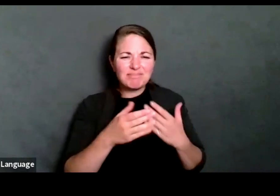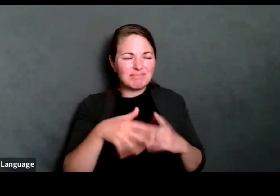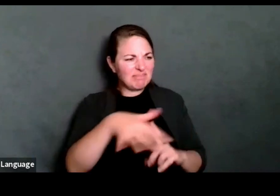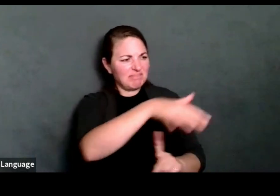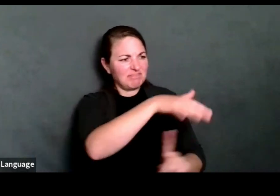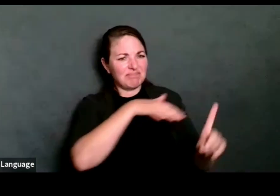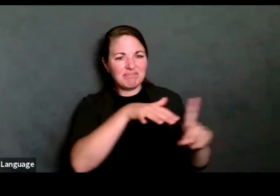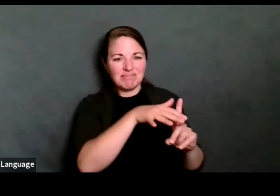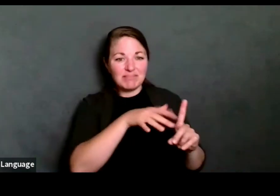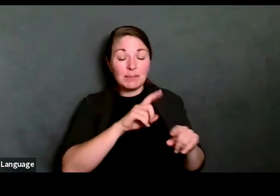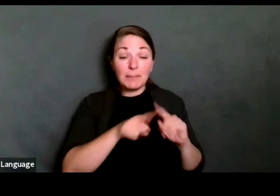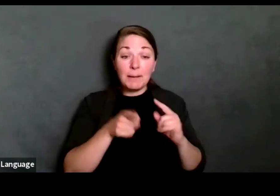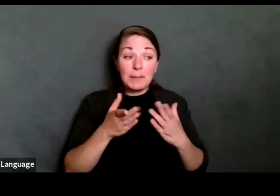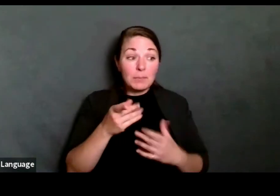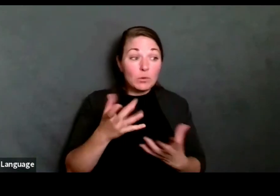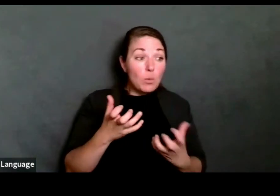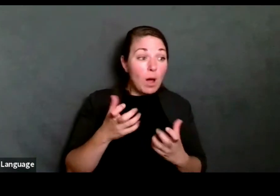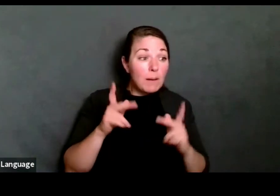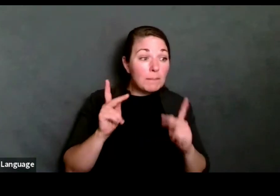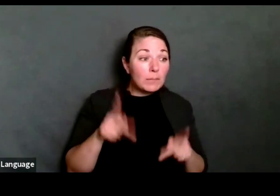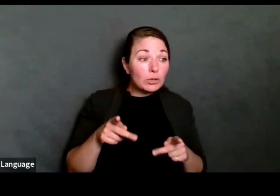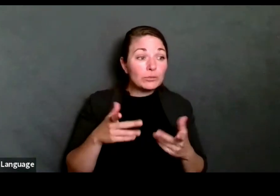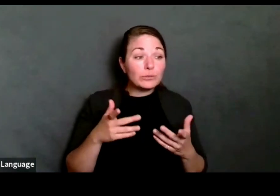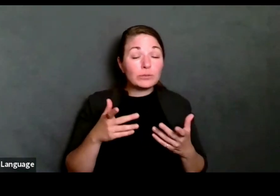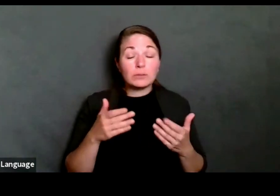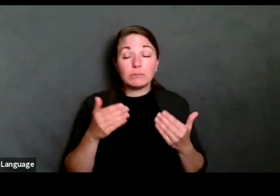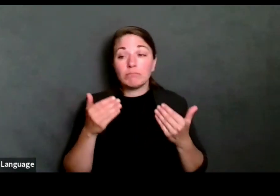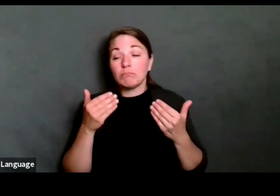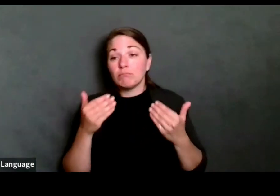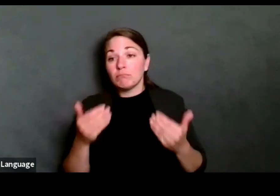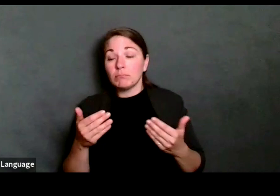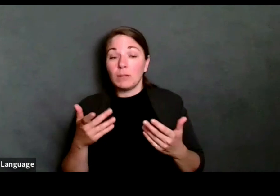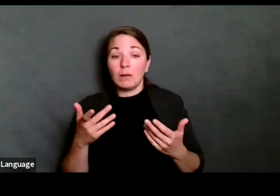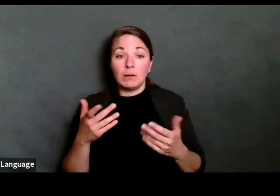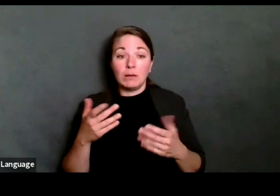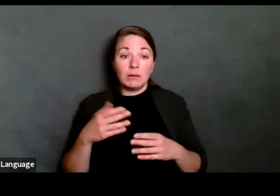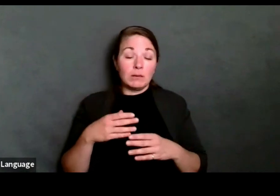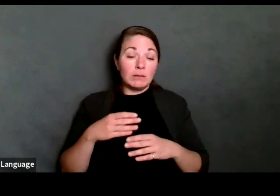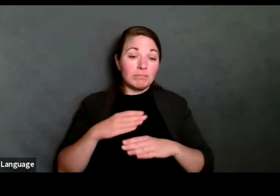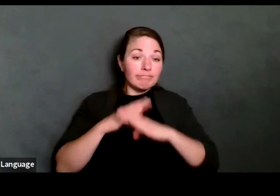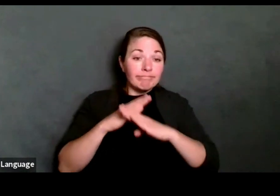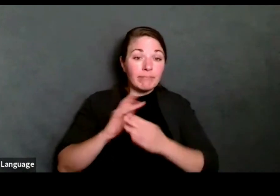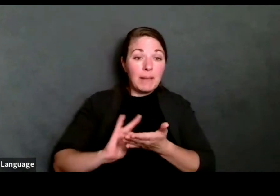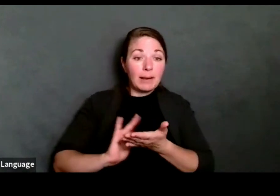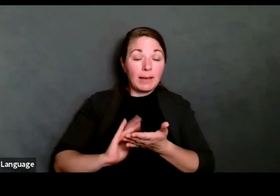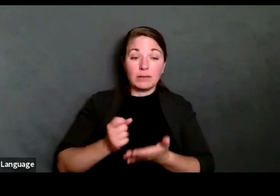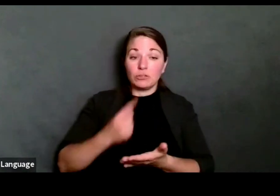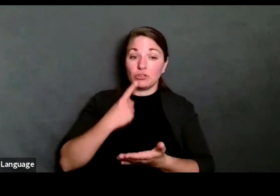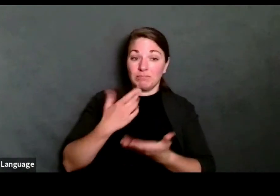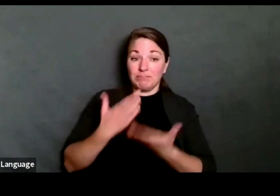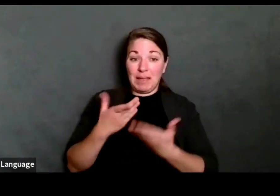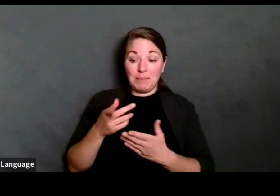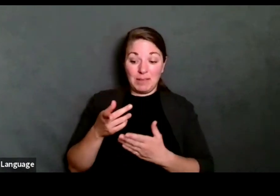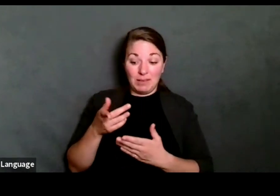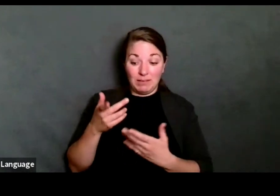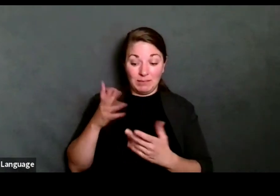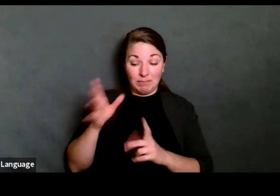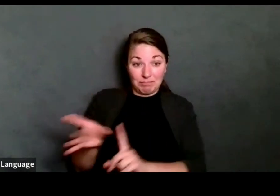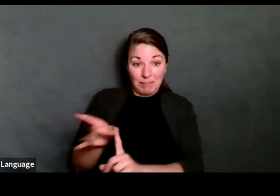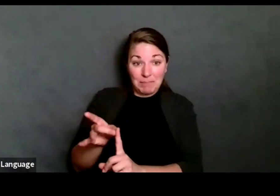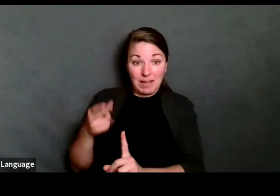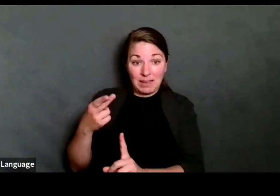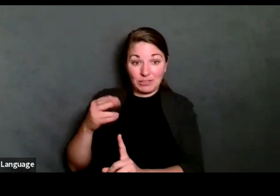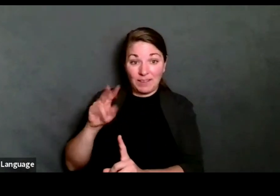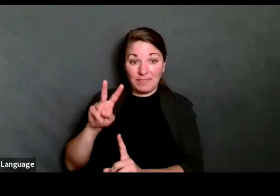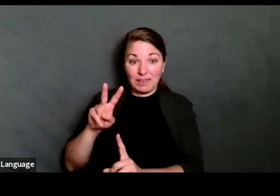might want somebody to take post-exposure prophylaxis for HIV, but we don't want to say to them, "You